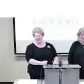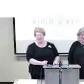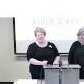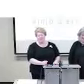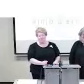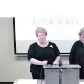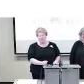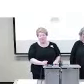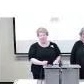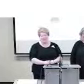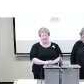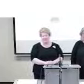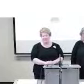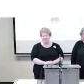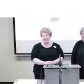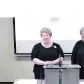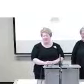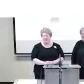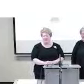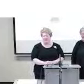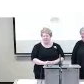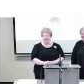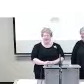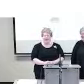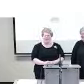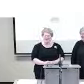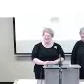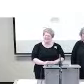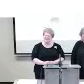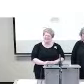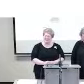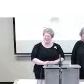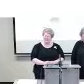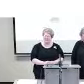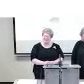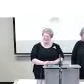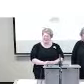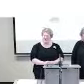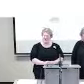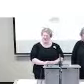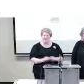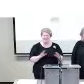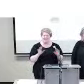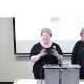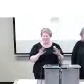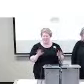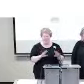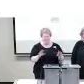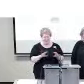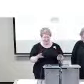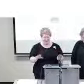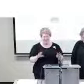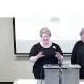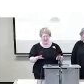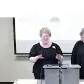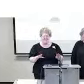money but we really do need to budget our time so i have some ideas here for us we don't have to stop all